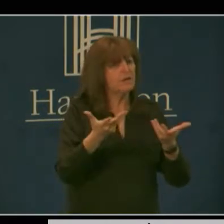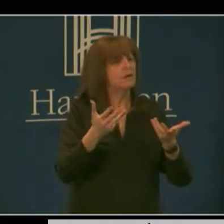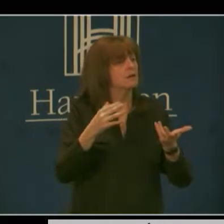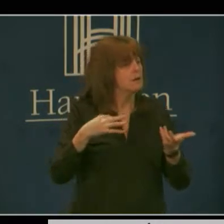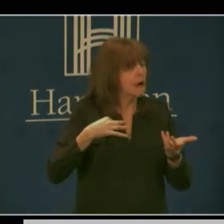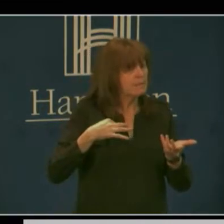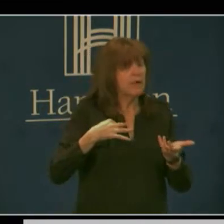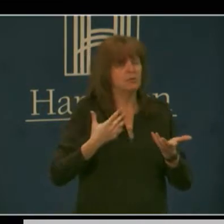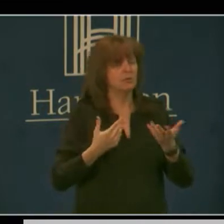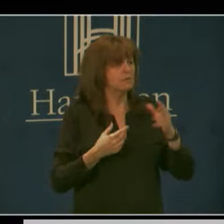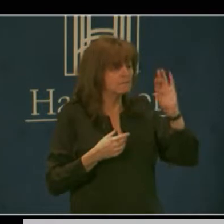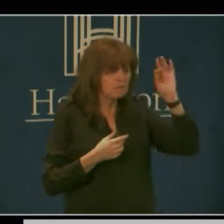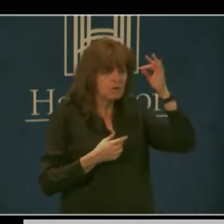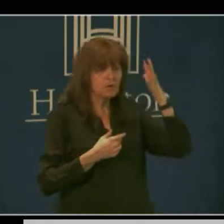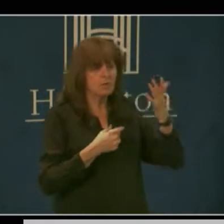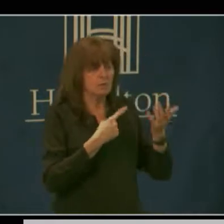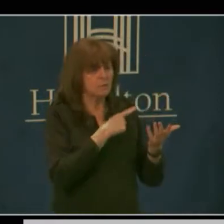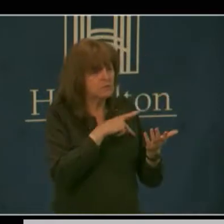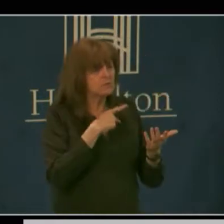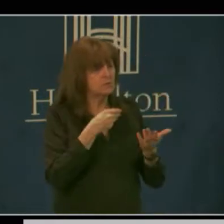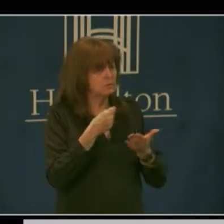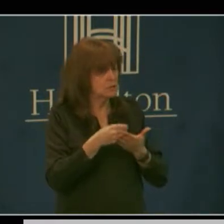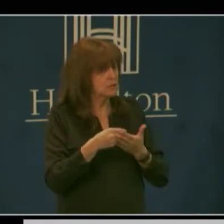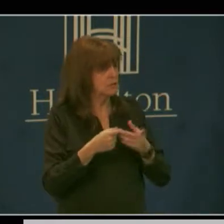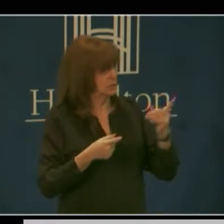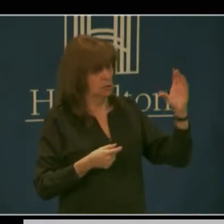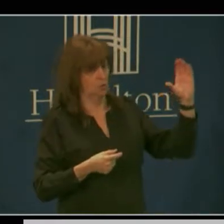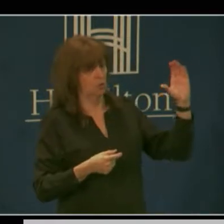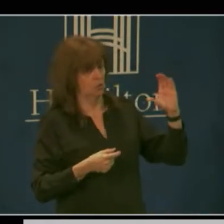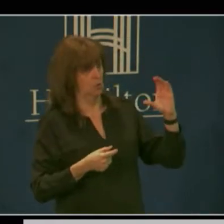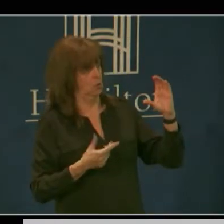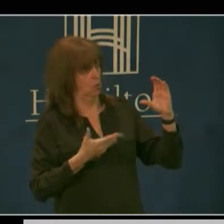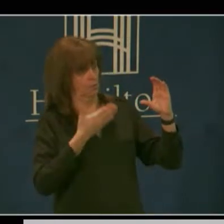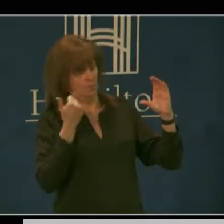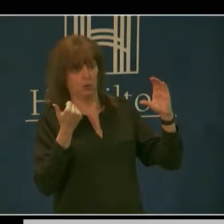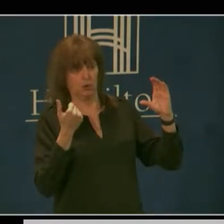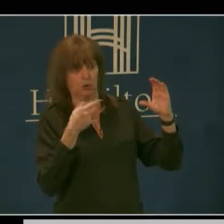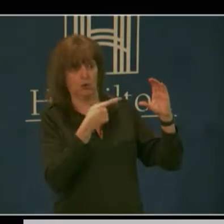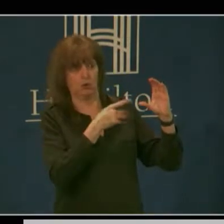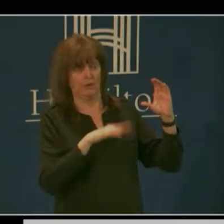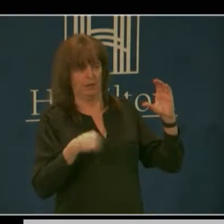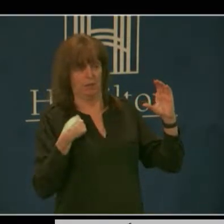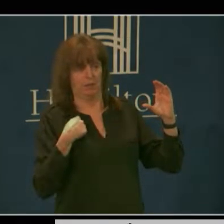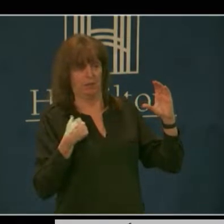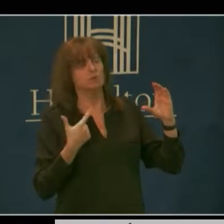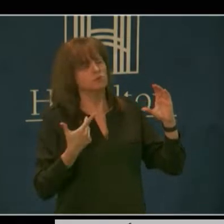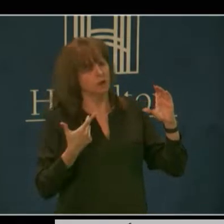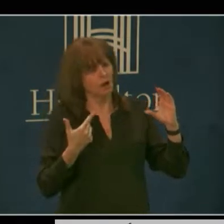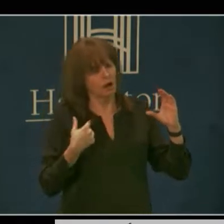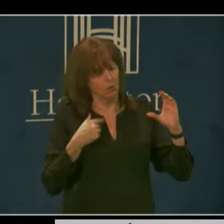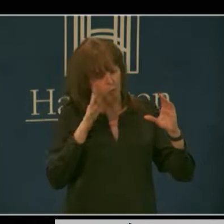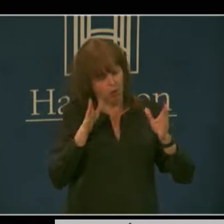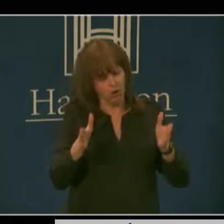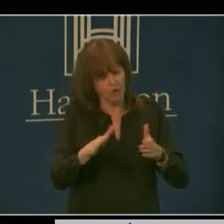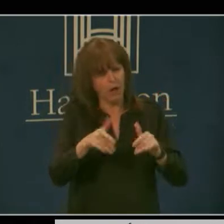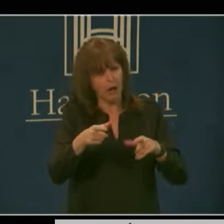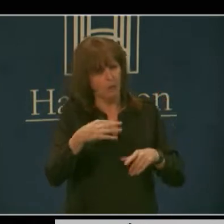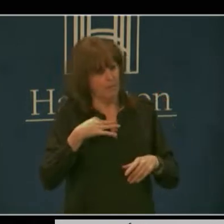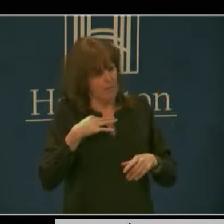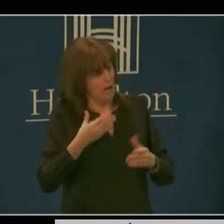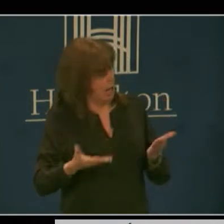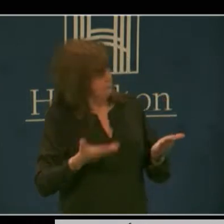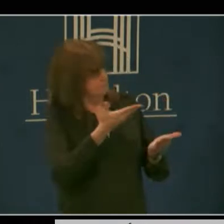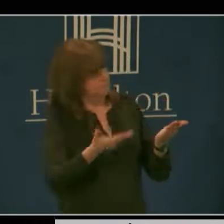government is much more than the municipality could provide at this moment anyway, so we'll do our part around social housing and